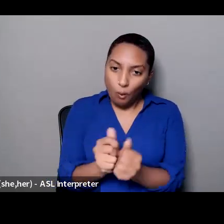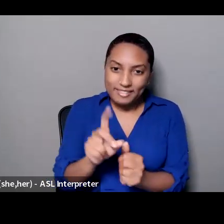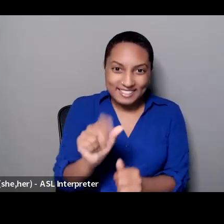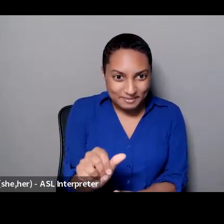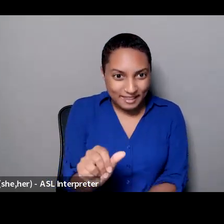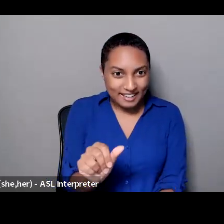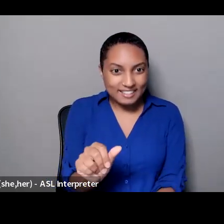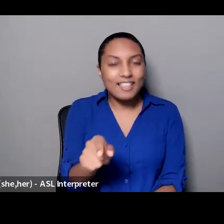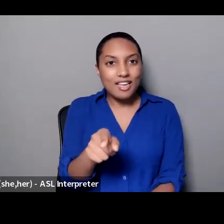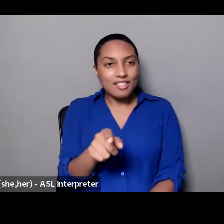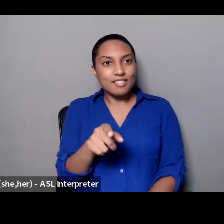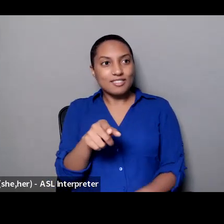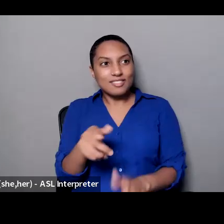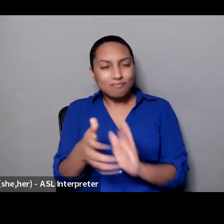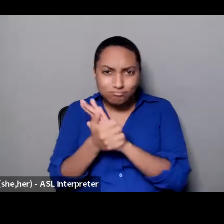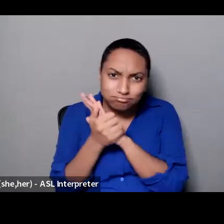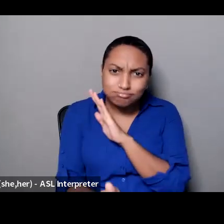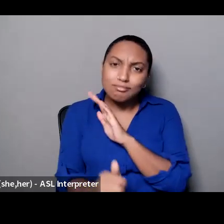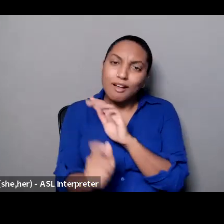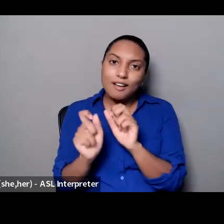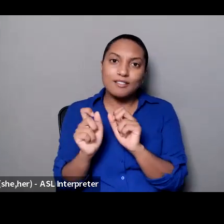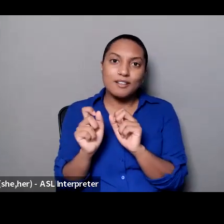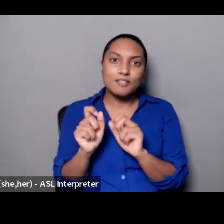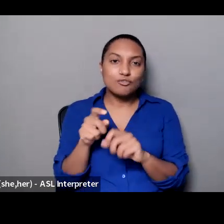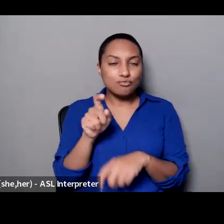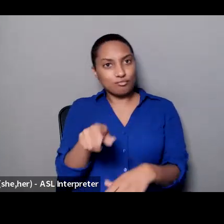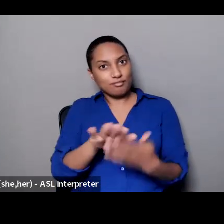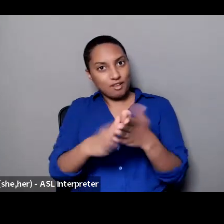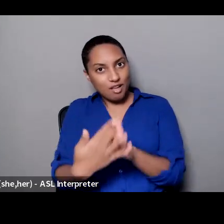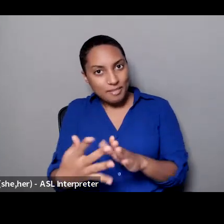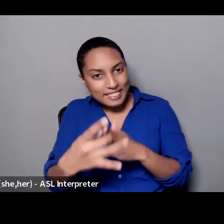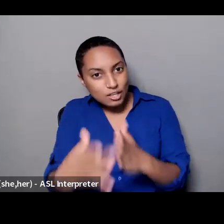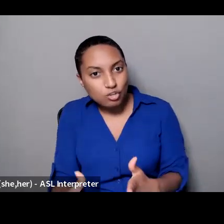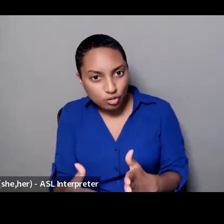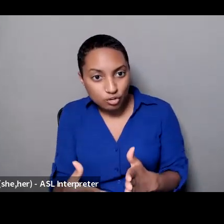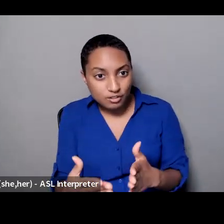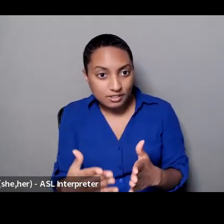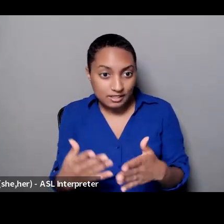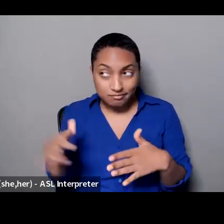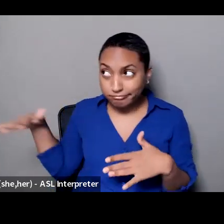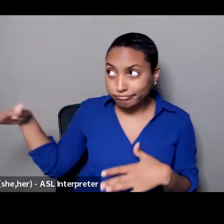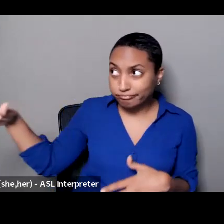we could be leaders, but that we couldn't have even